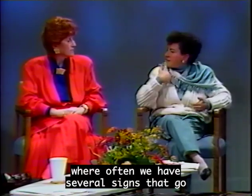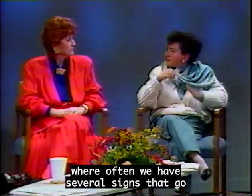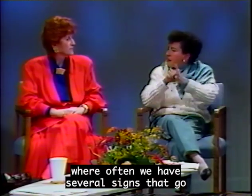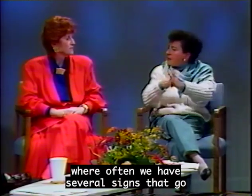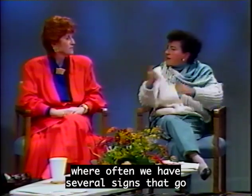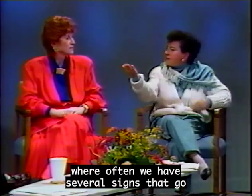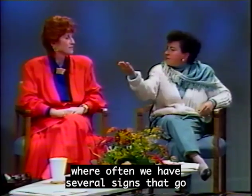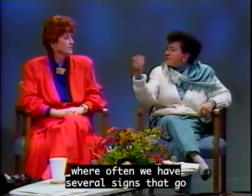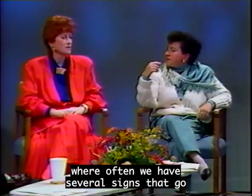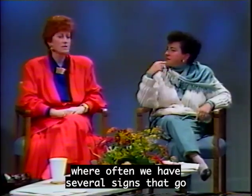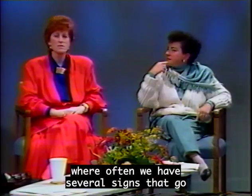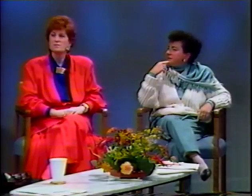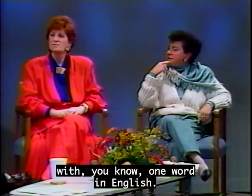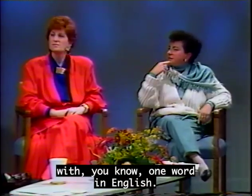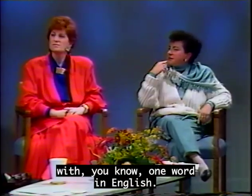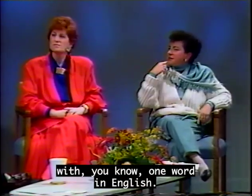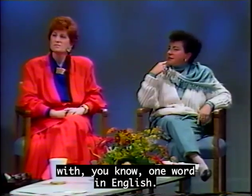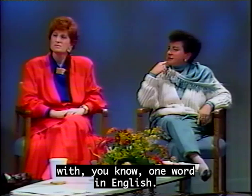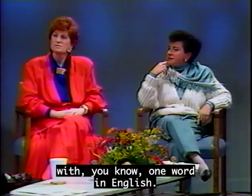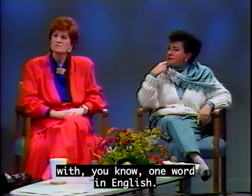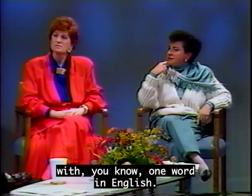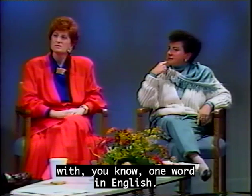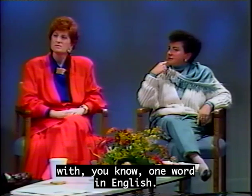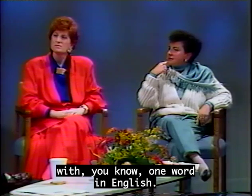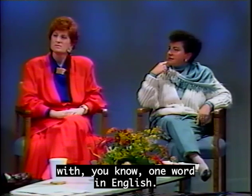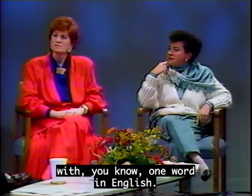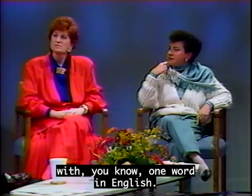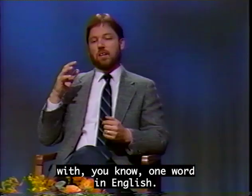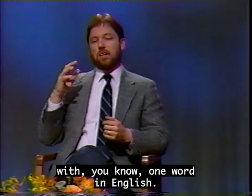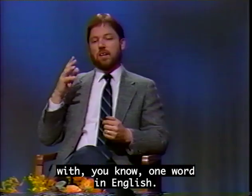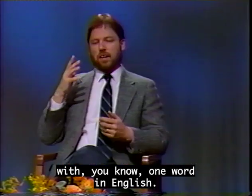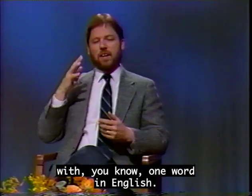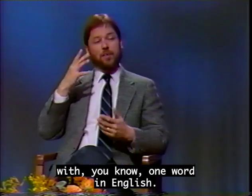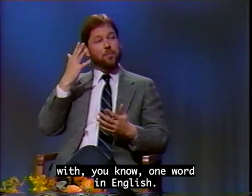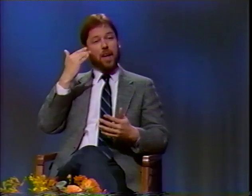signs that go with, you know, one word in English.